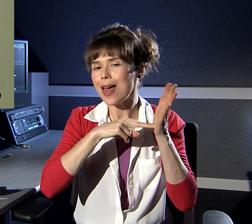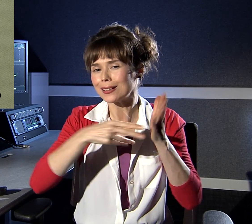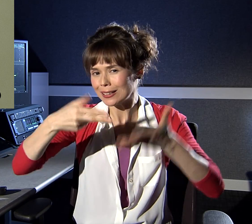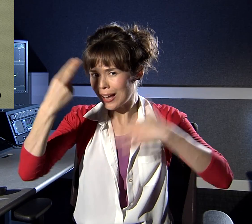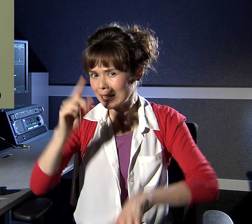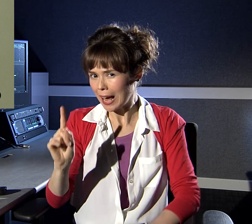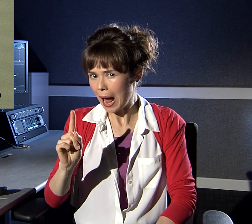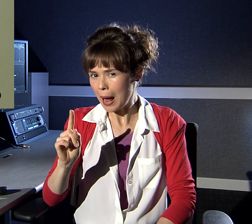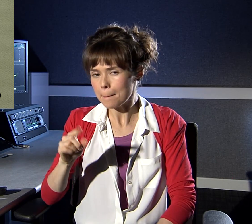Fluellen,